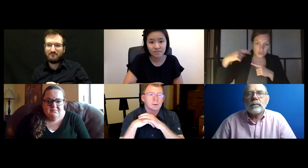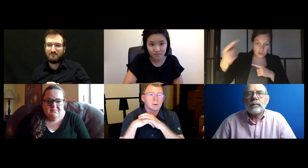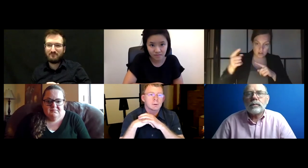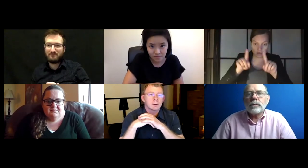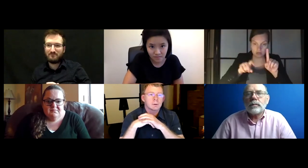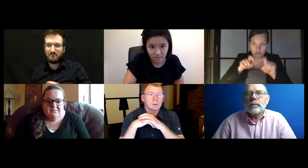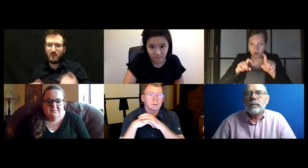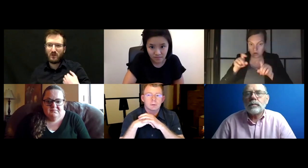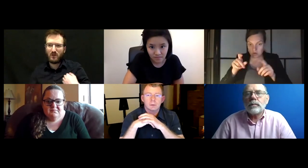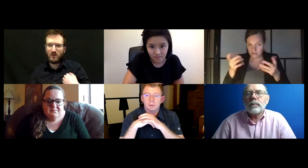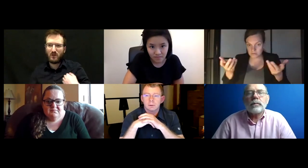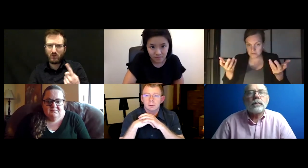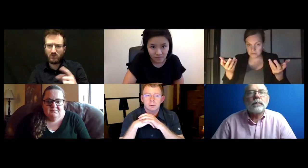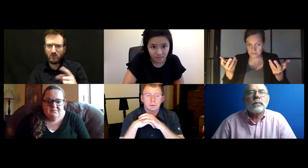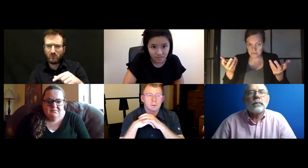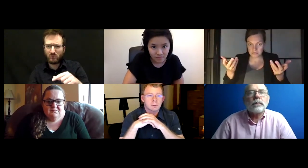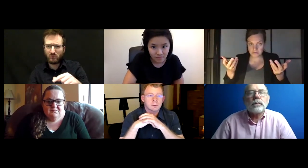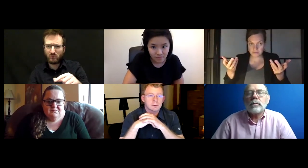Okay, any more questions from the audience?